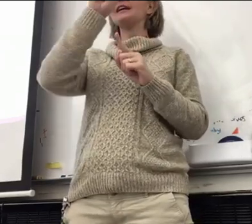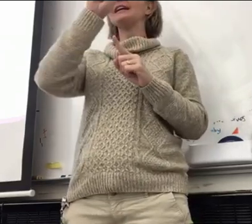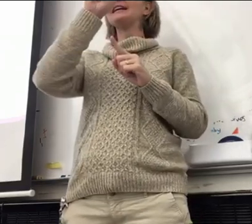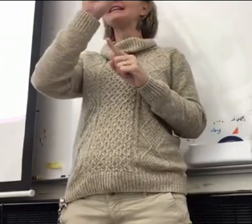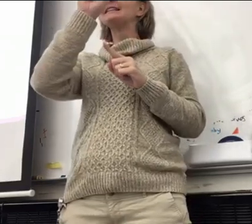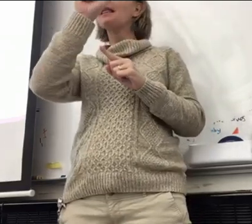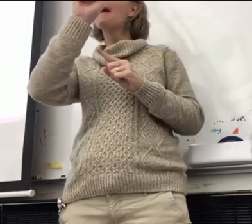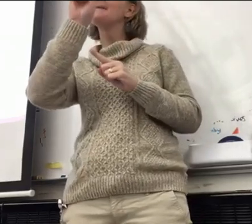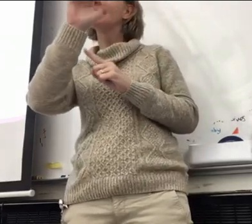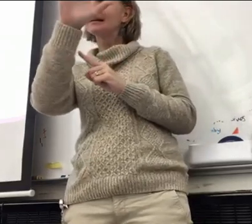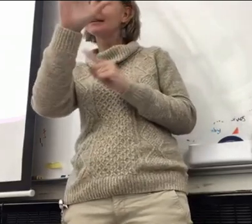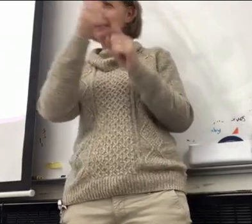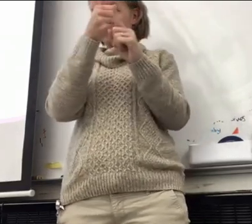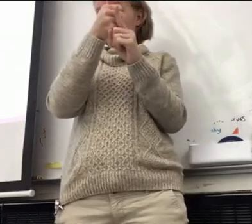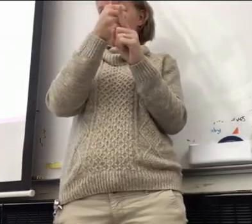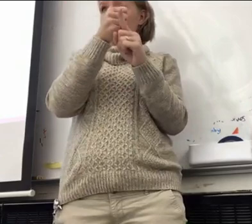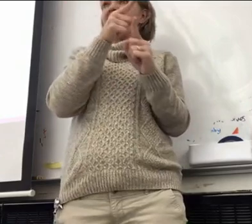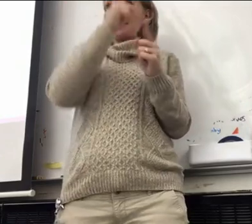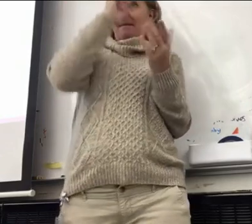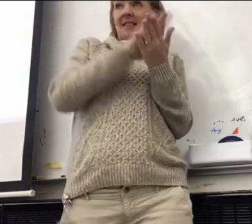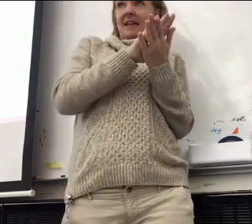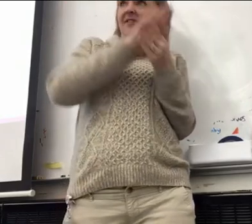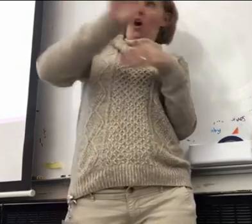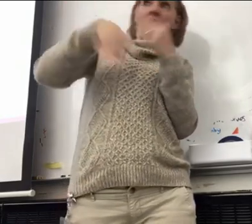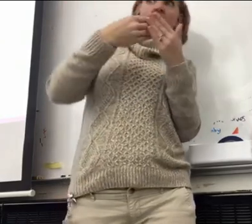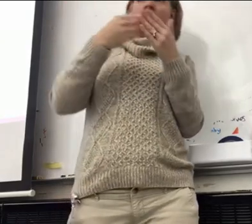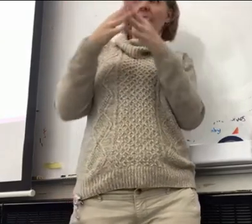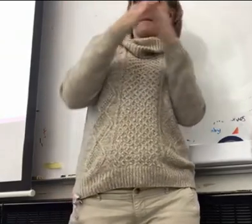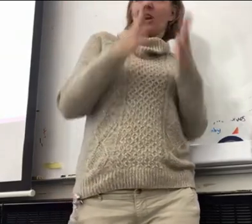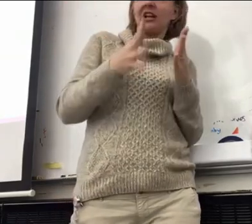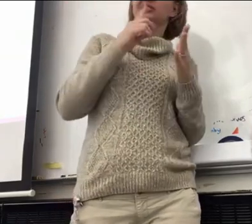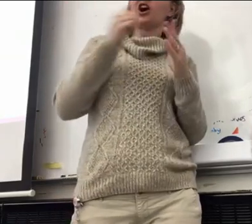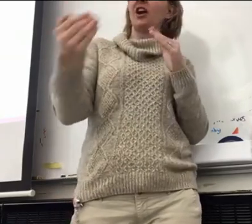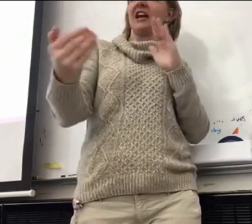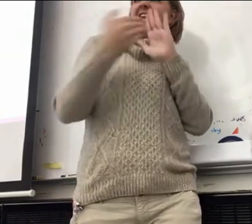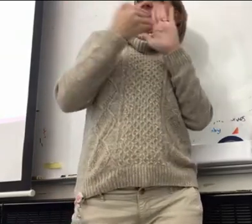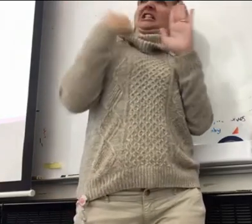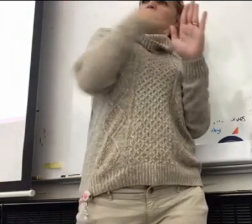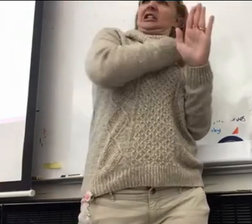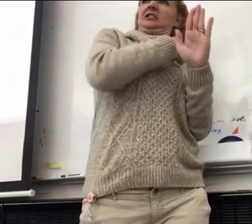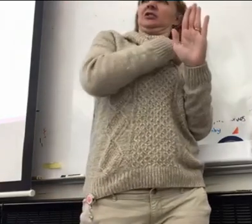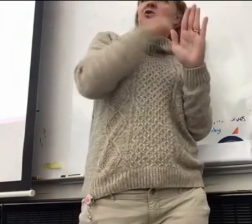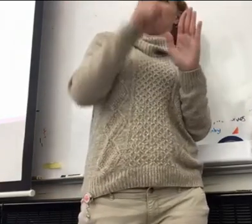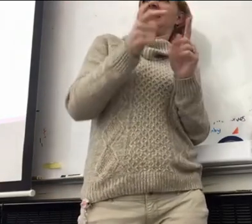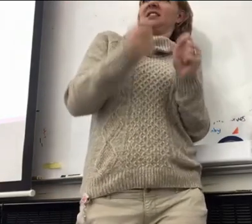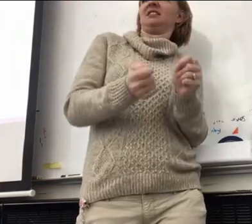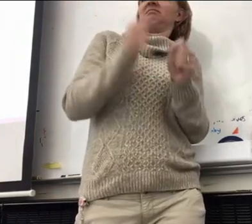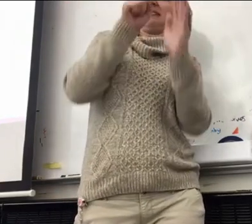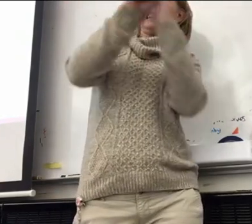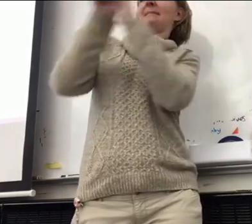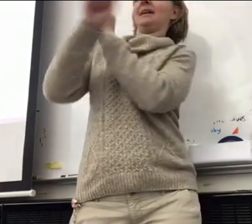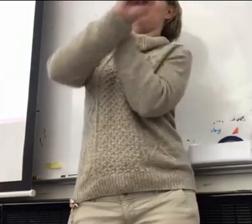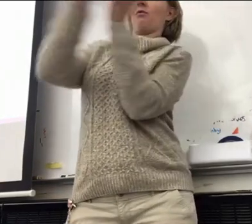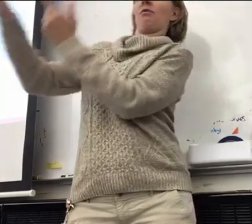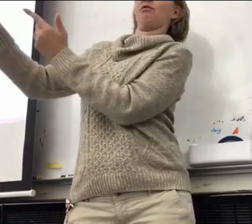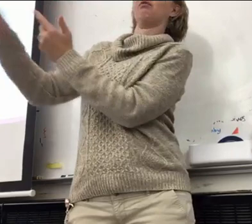were Islamic, and they believed that all Americans, everybody living in America, was anti-Islam, and they needed to be eliminated. Got it.